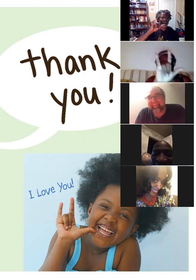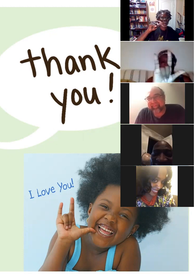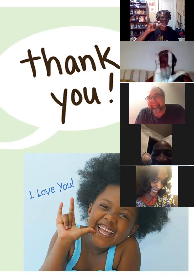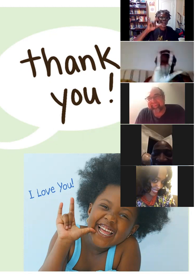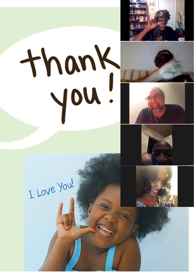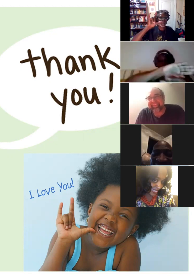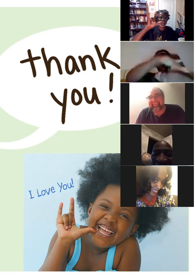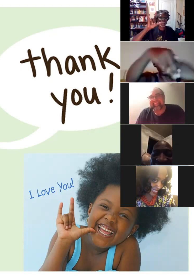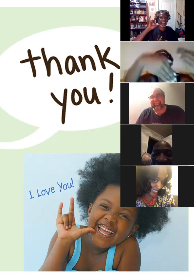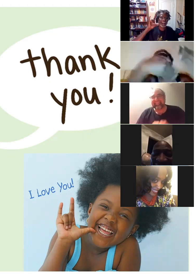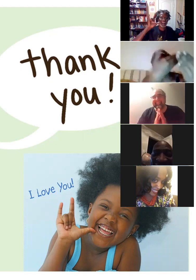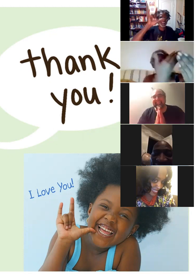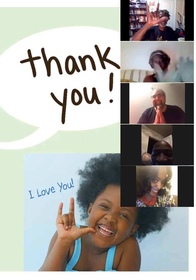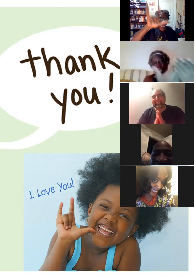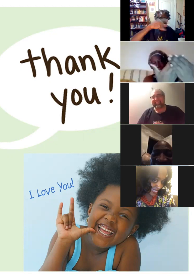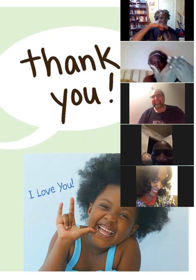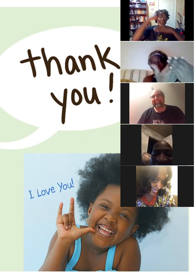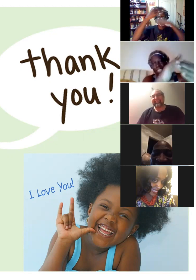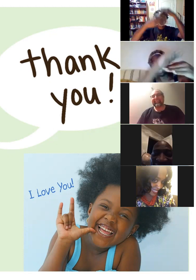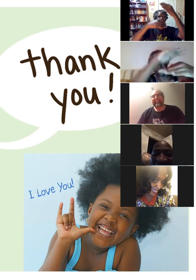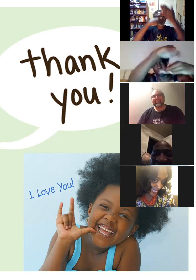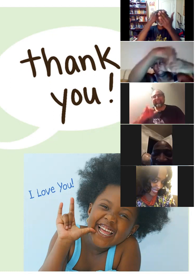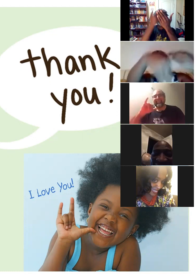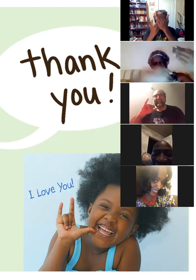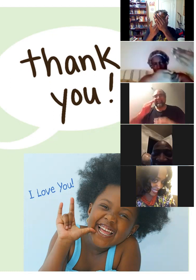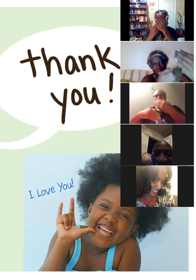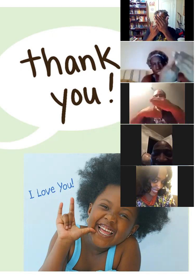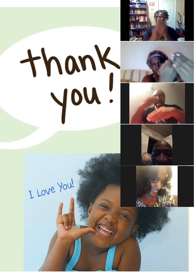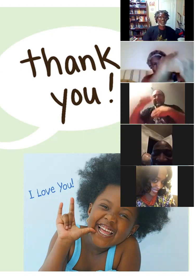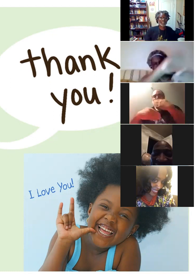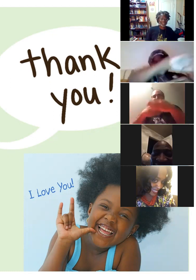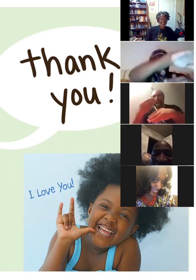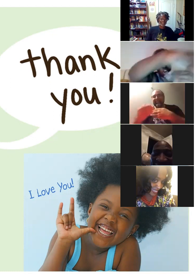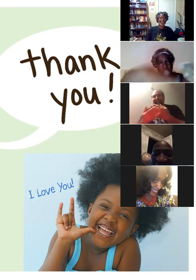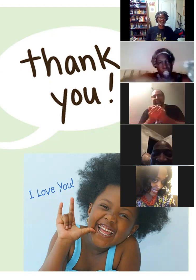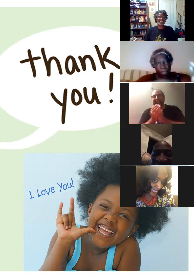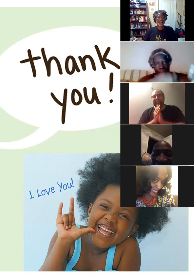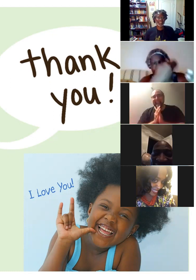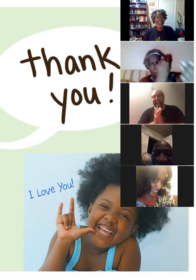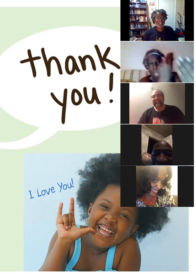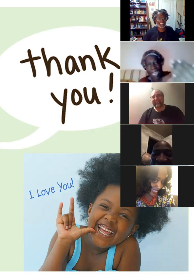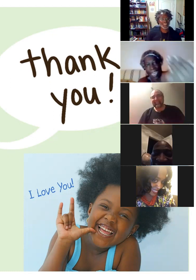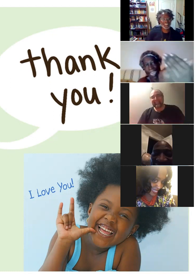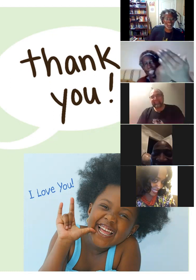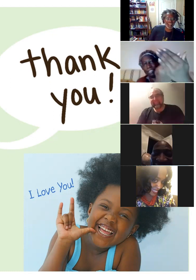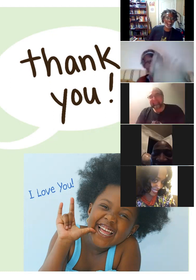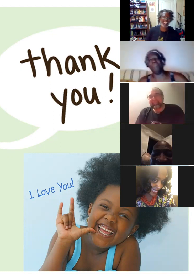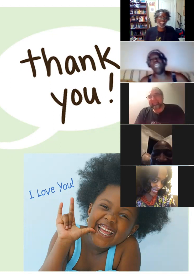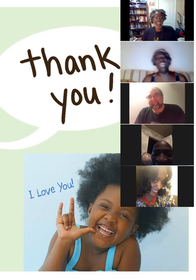All right. I love you. all. This is all. I'm taking all of it, putting it in my All